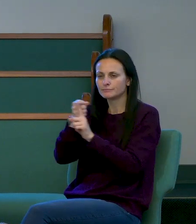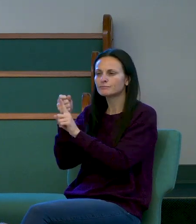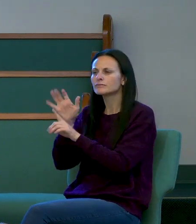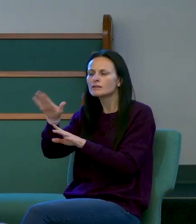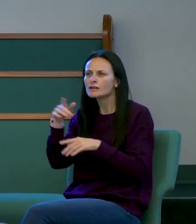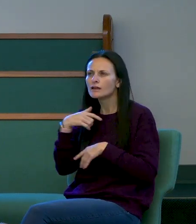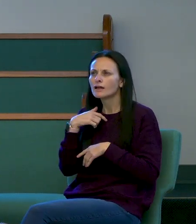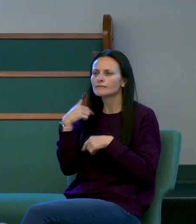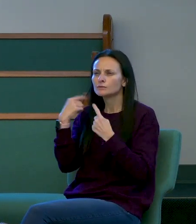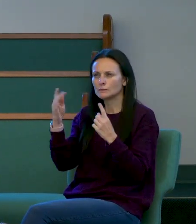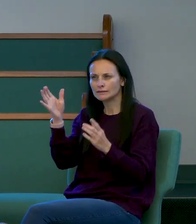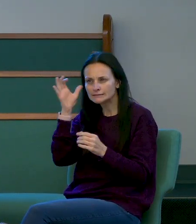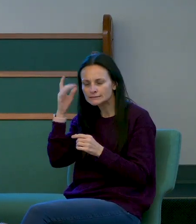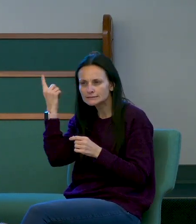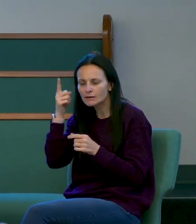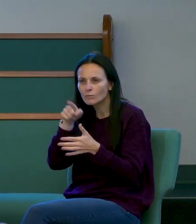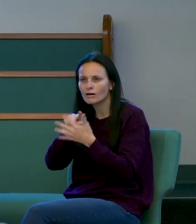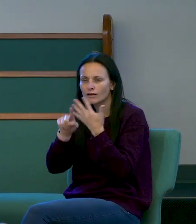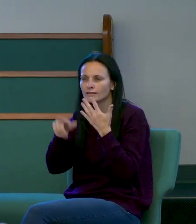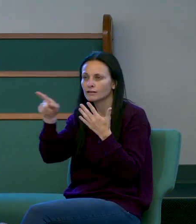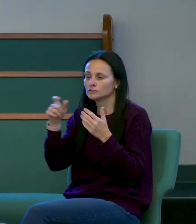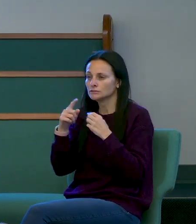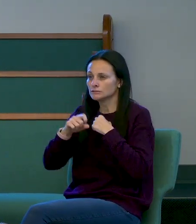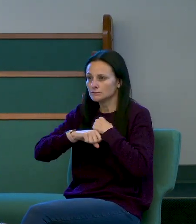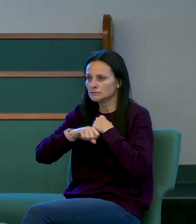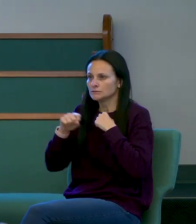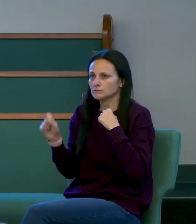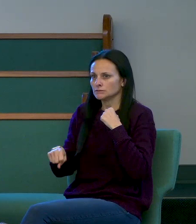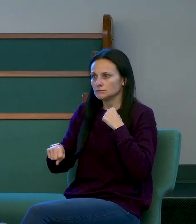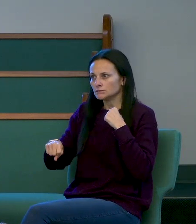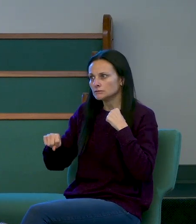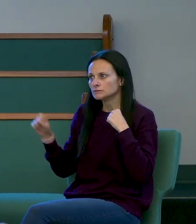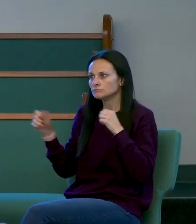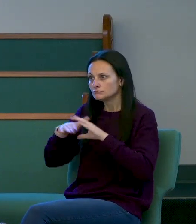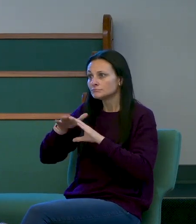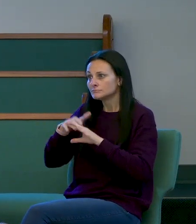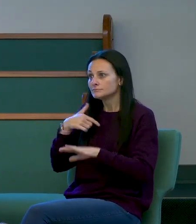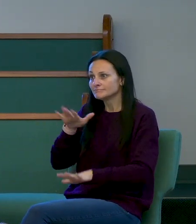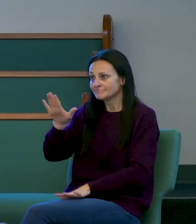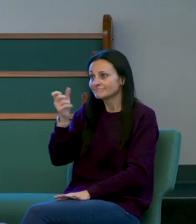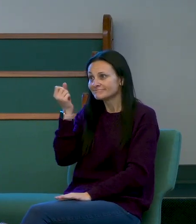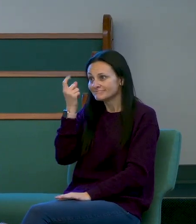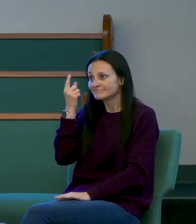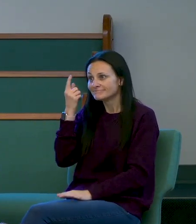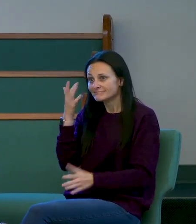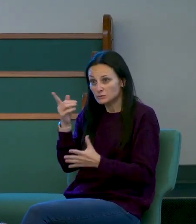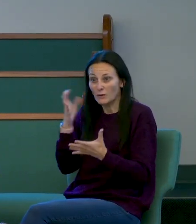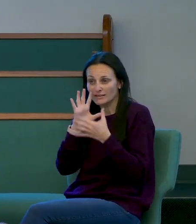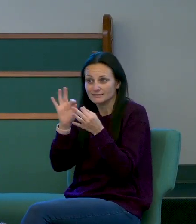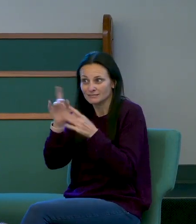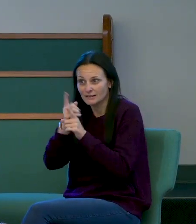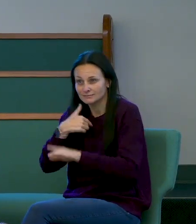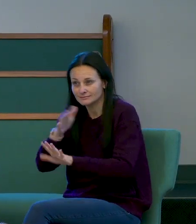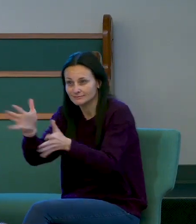ever been listening to someone and they just keep going on and you want to say, I got it already?